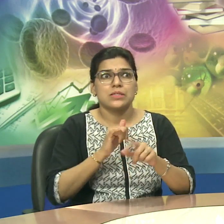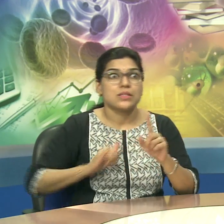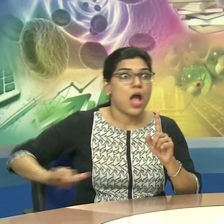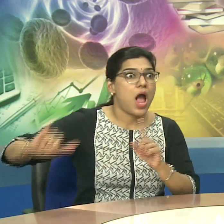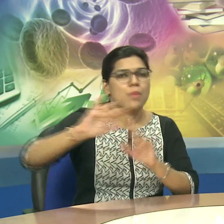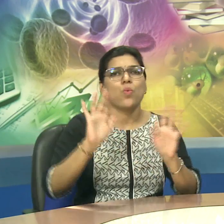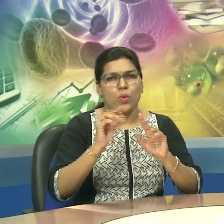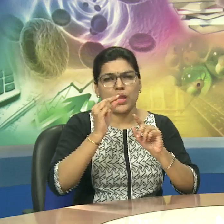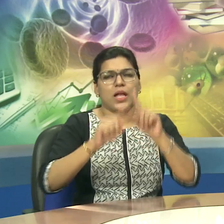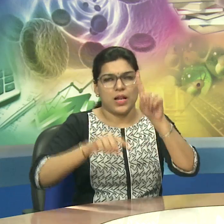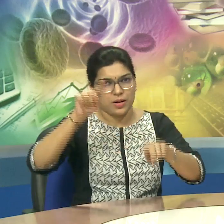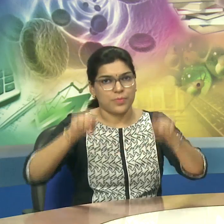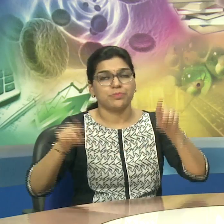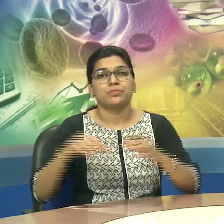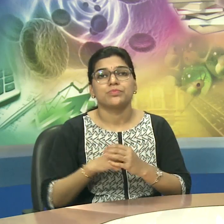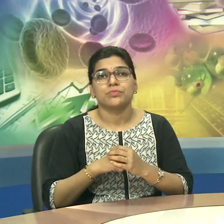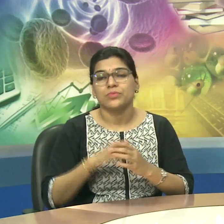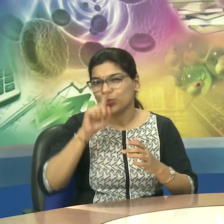Sometimes these birds